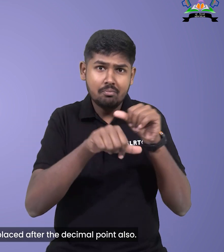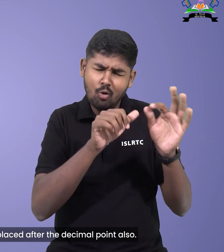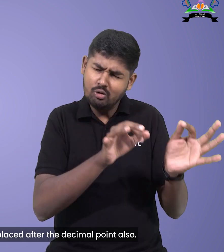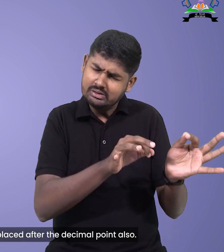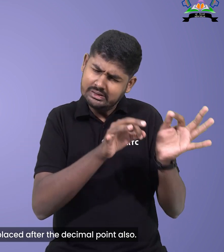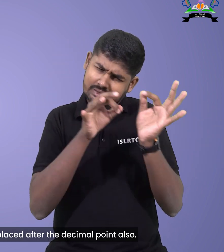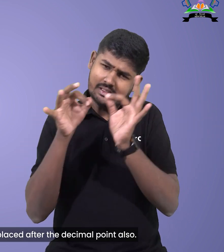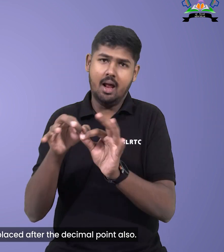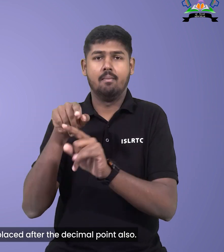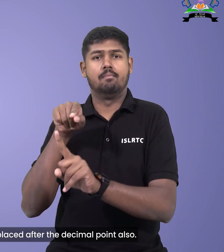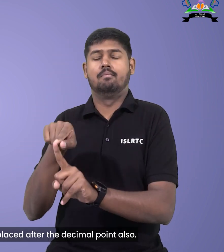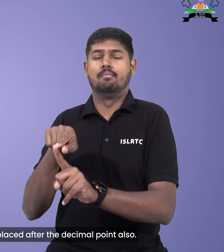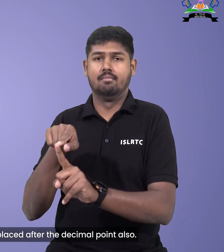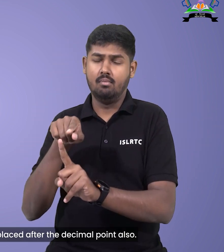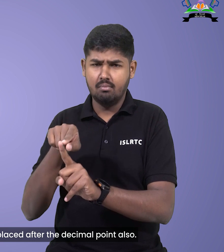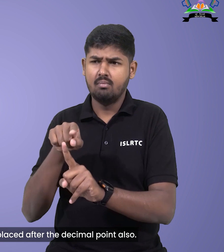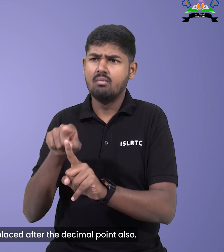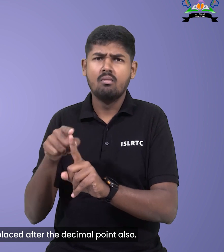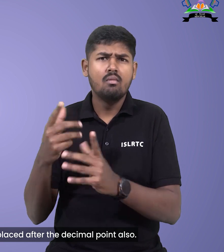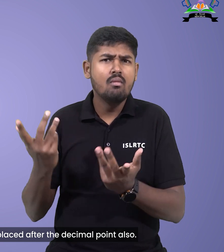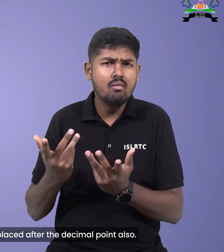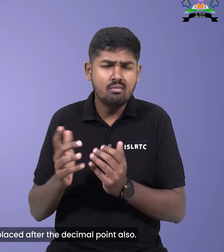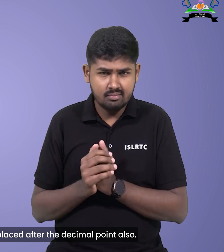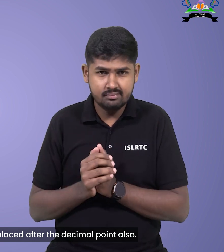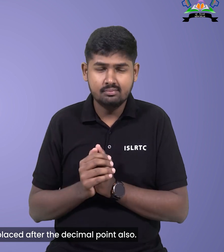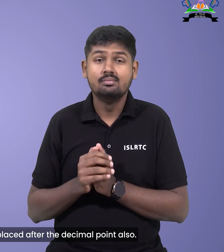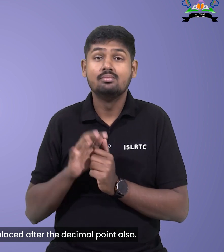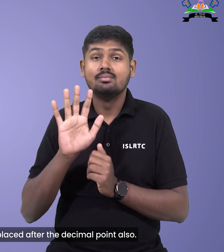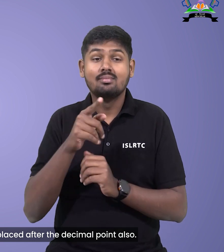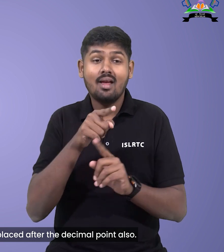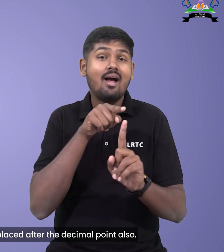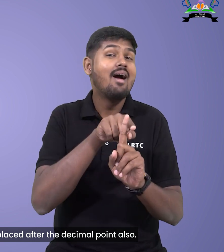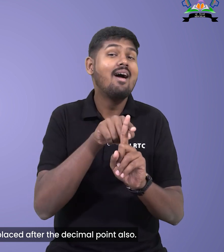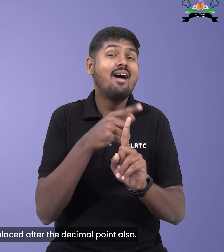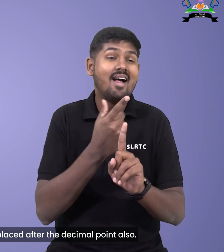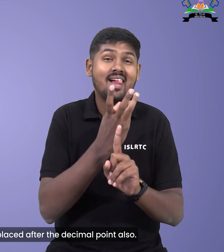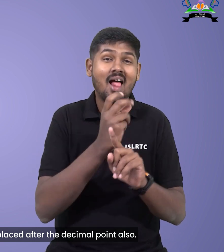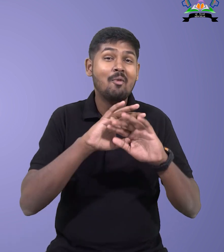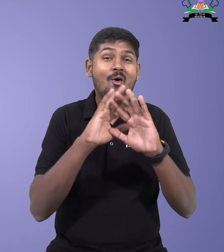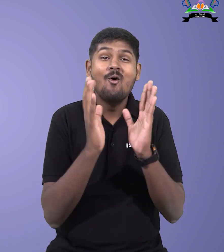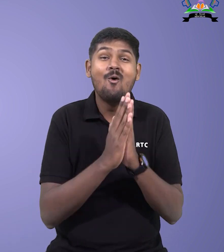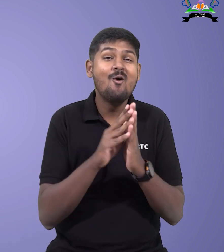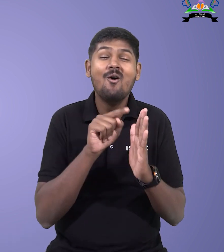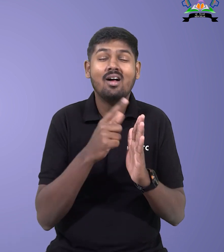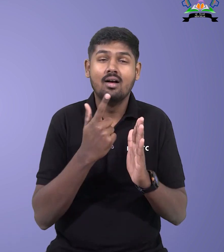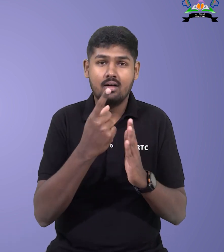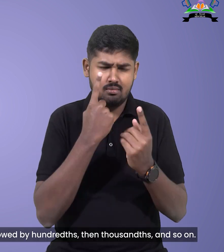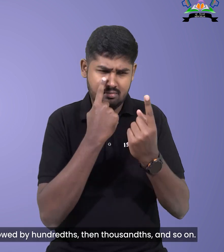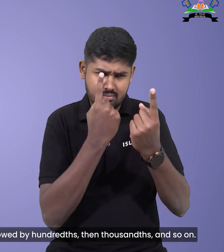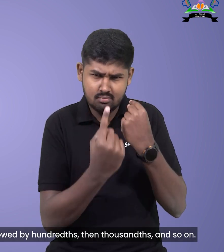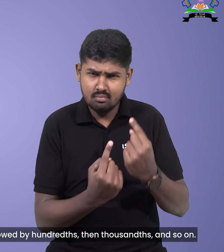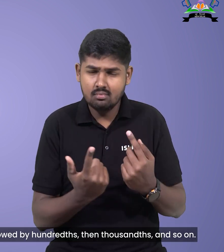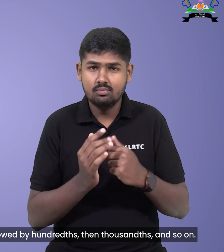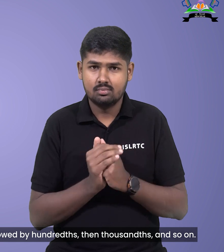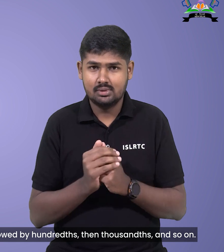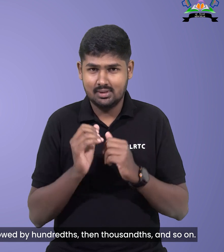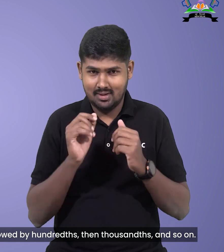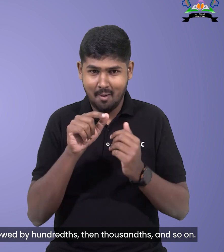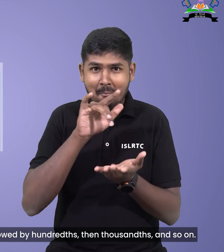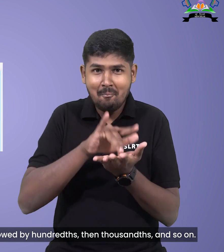However, we need to consider the digits placed after the decimal point also. These digits have place